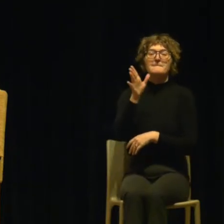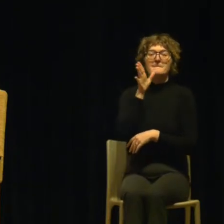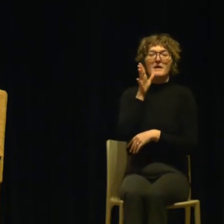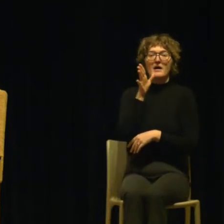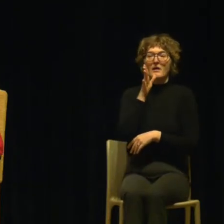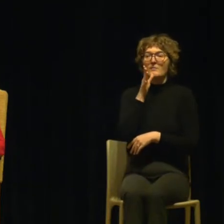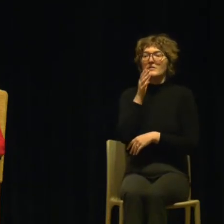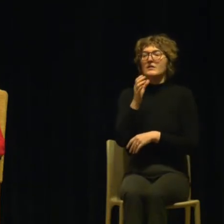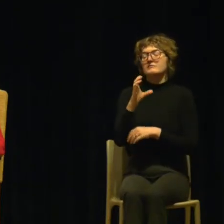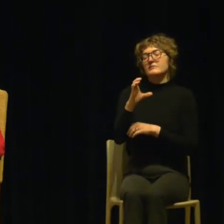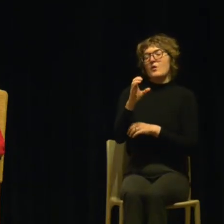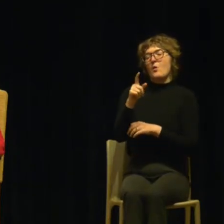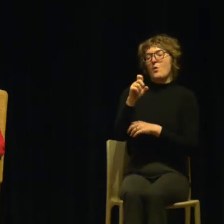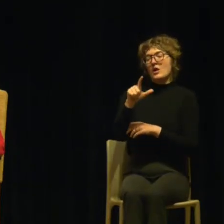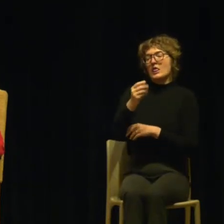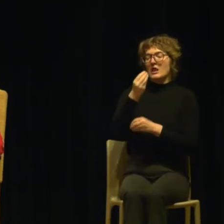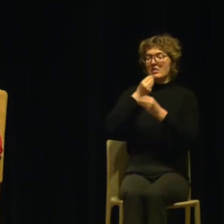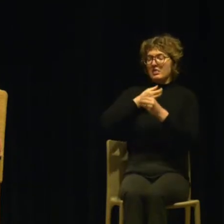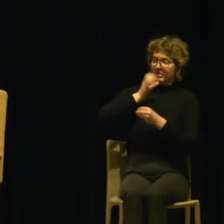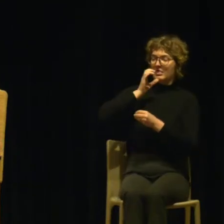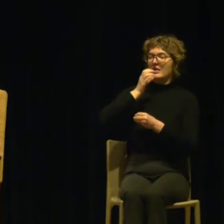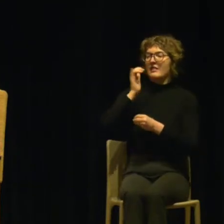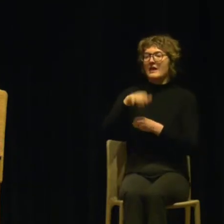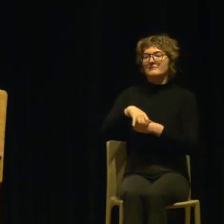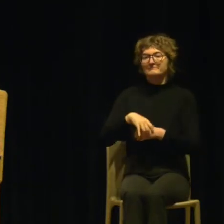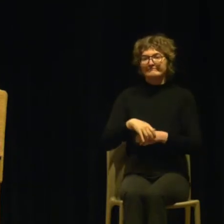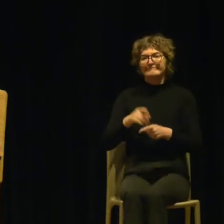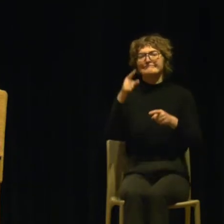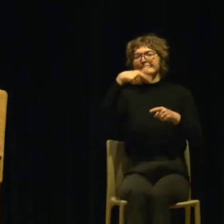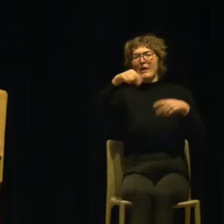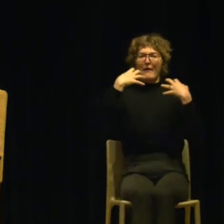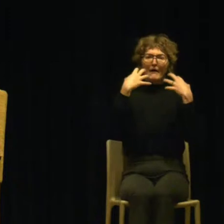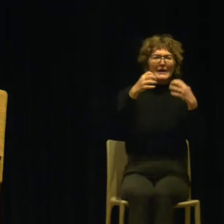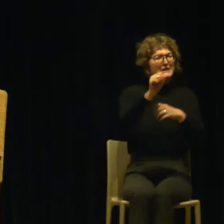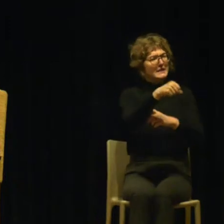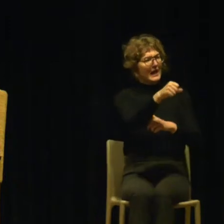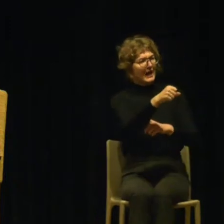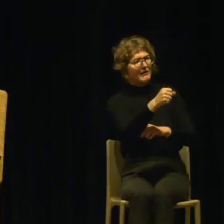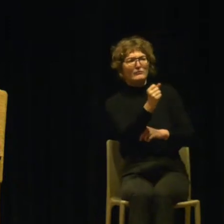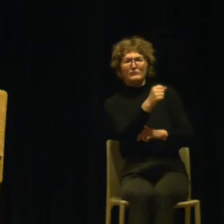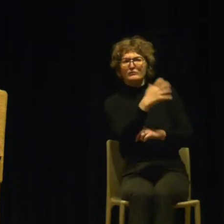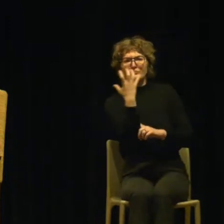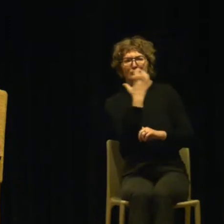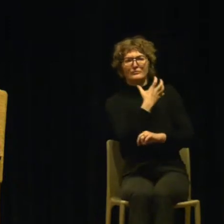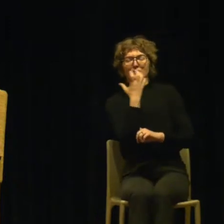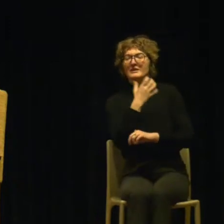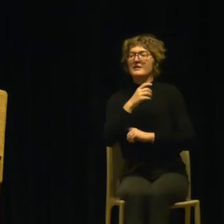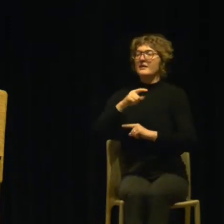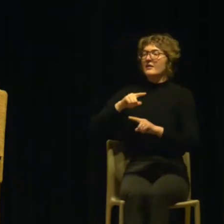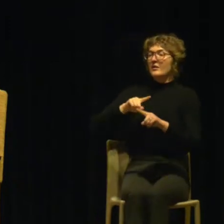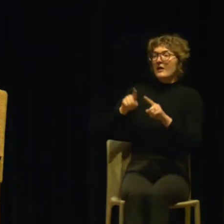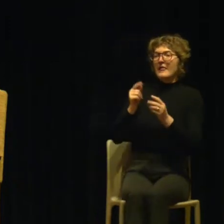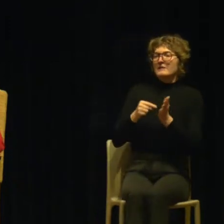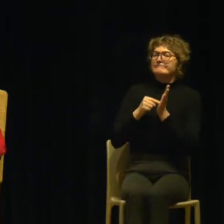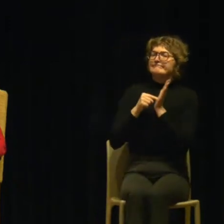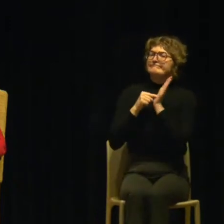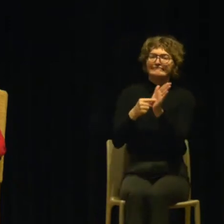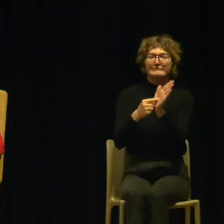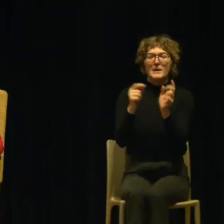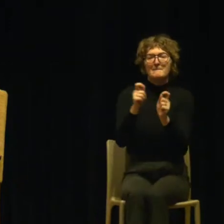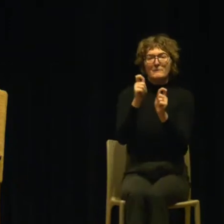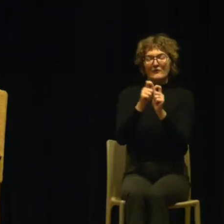oil all the time. Yes. People had the cod liver oil. Yeah. Rough. But that's a perfect example. You know what?